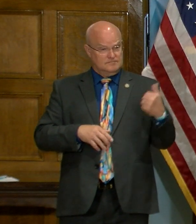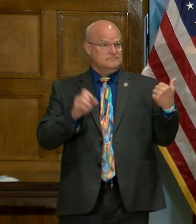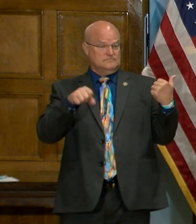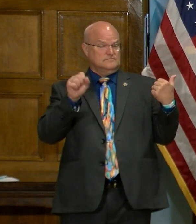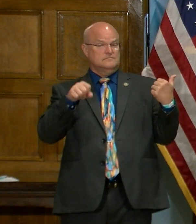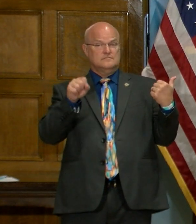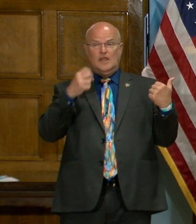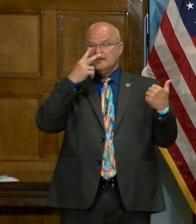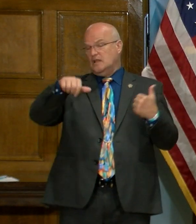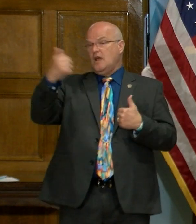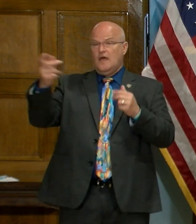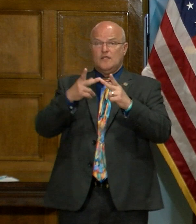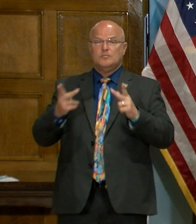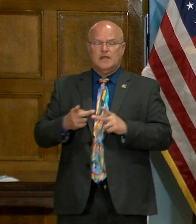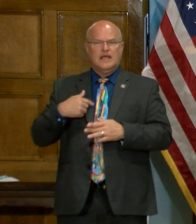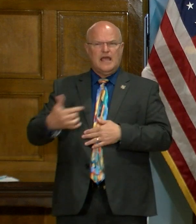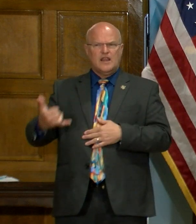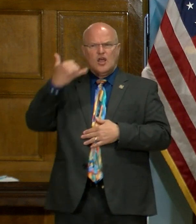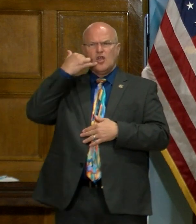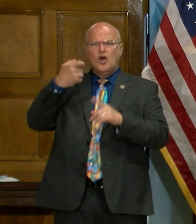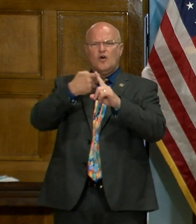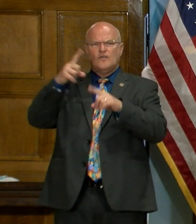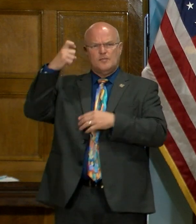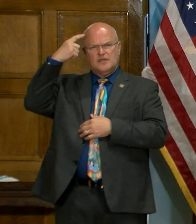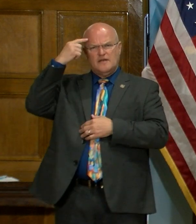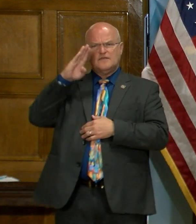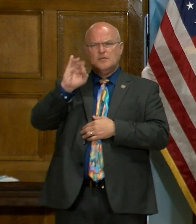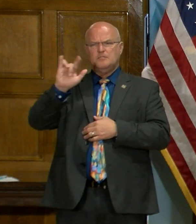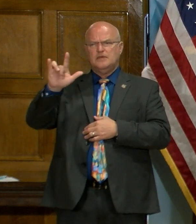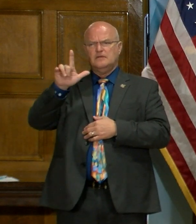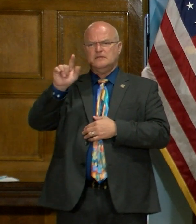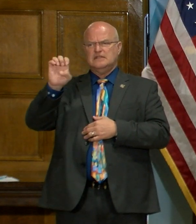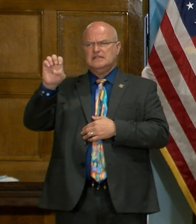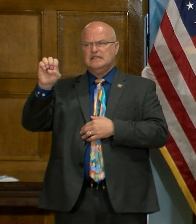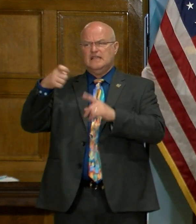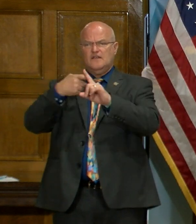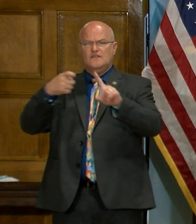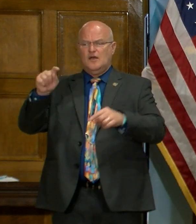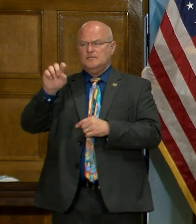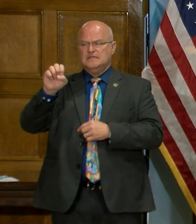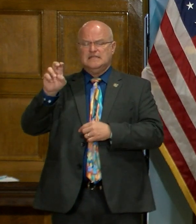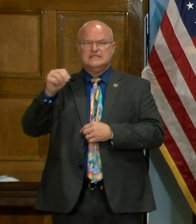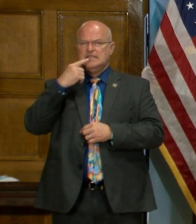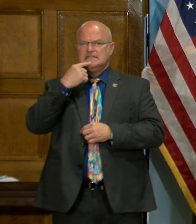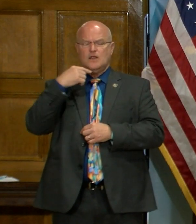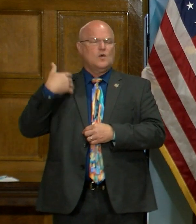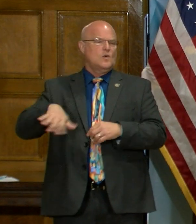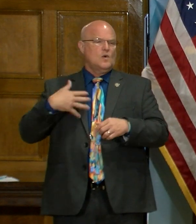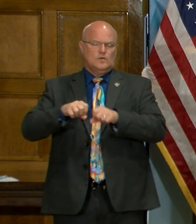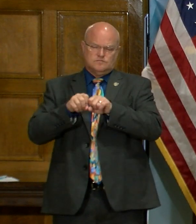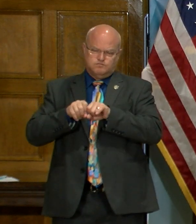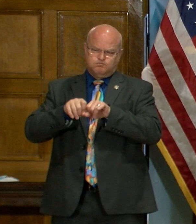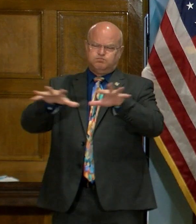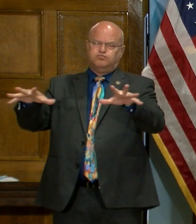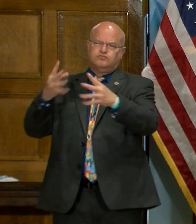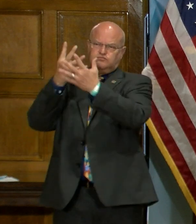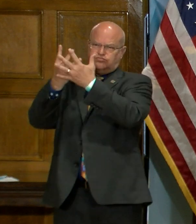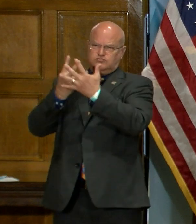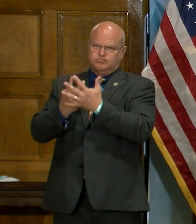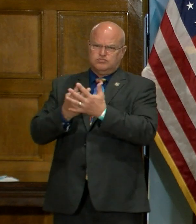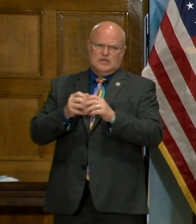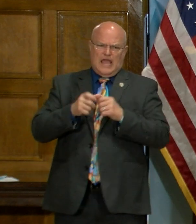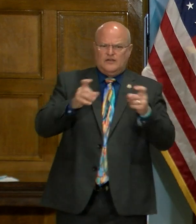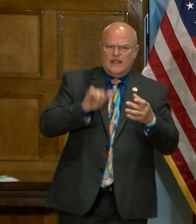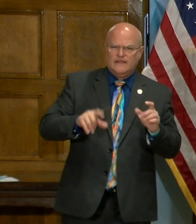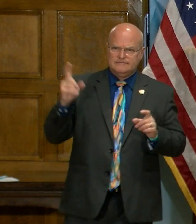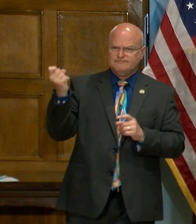Yes, you've seen it elsewhere. I had a call from Governor Bill Lee of Tennessee, he said, we're having an outbreak in our prison, how do you